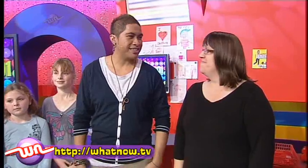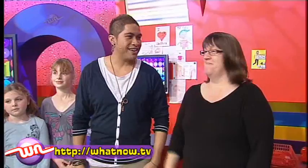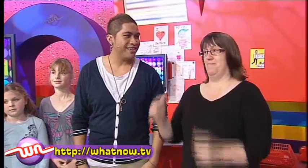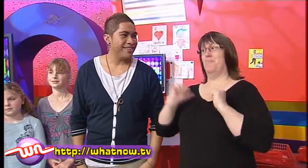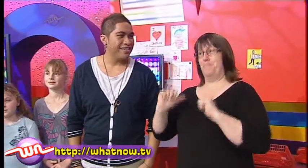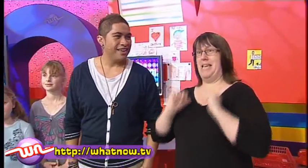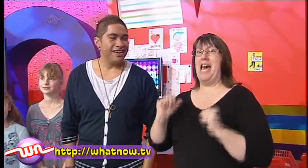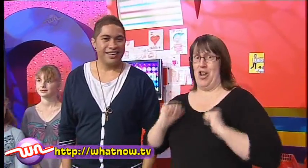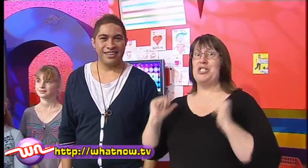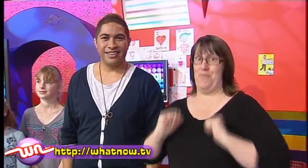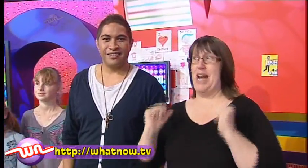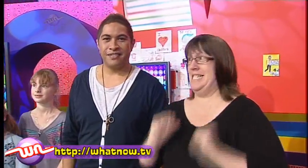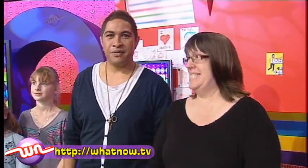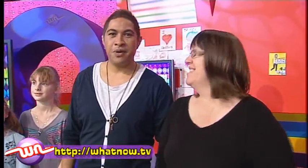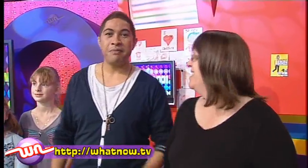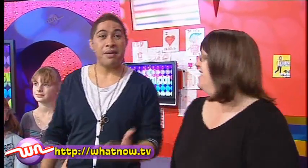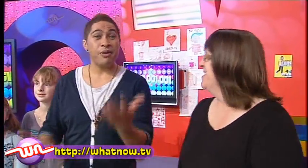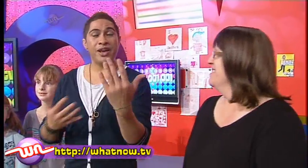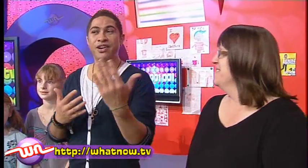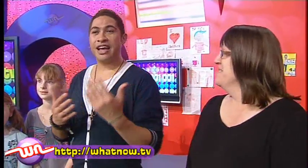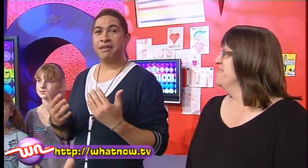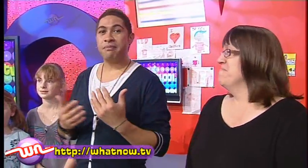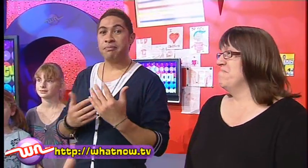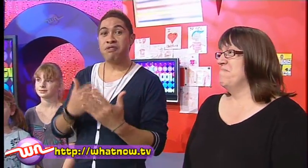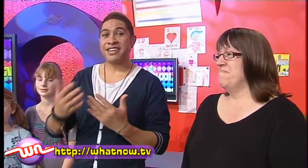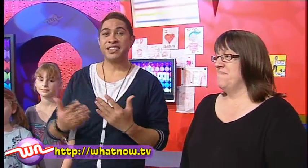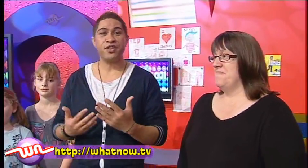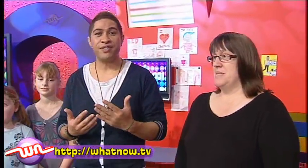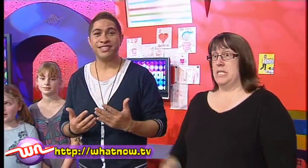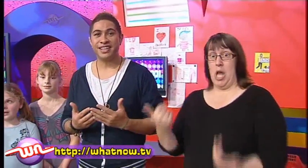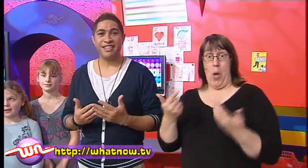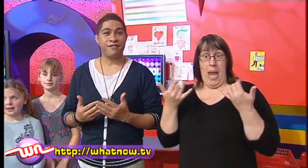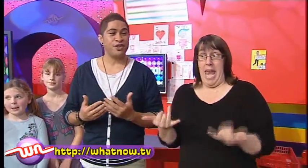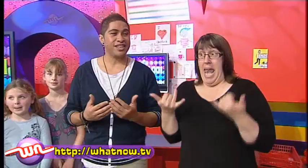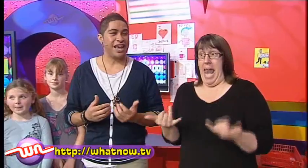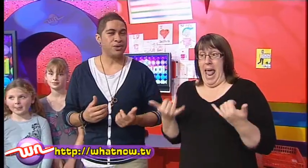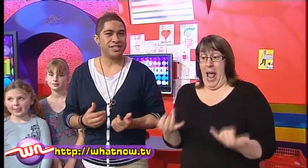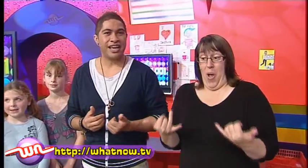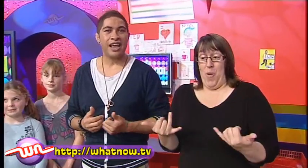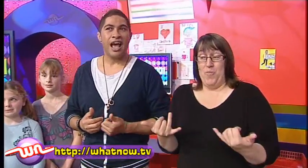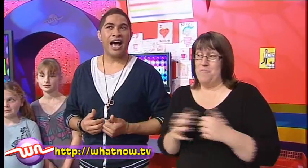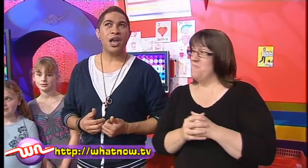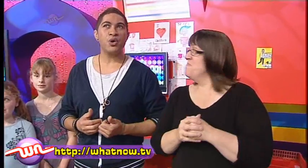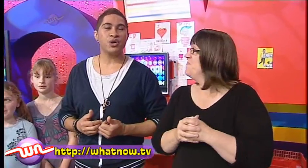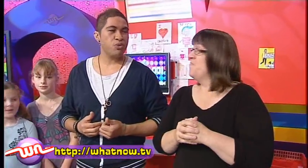huh? Yeah, lots of practice. Well, maybe we could practice a few things together. Firstly, how would you say hello, good